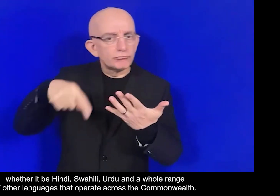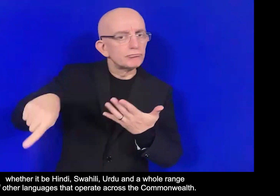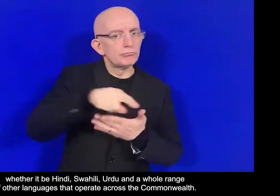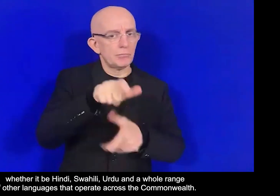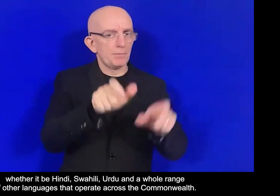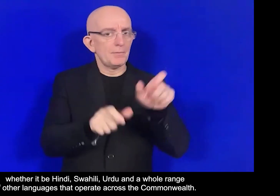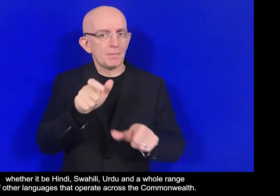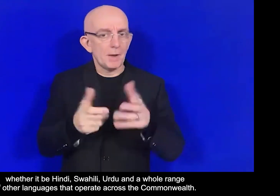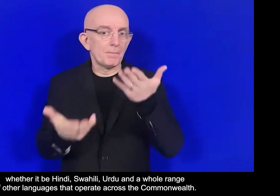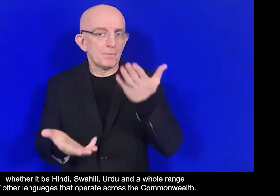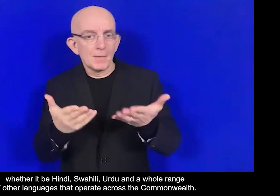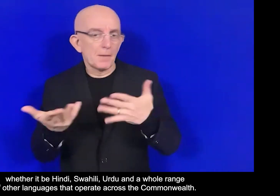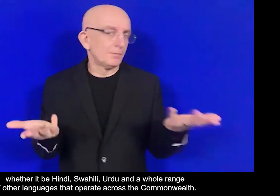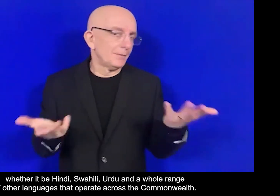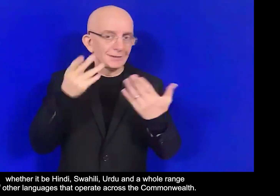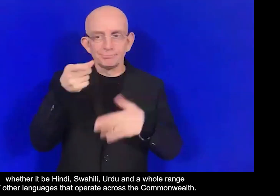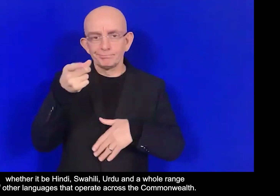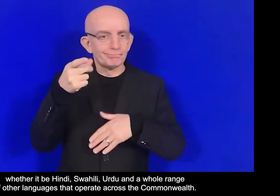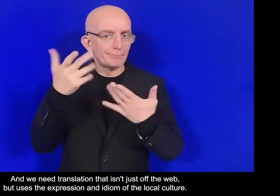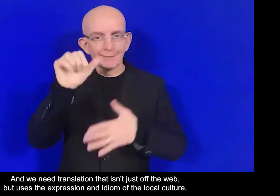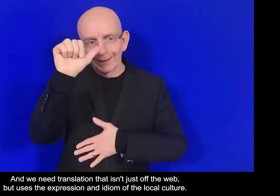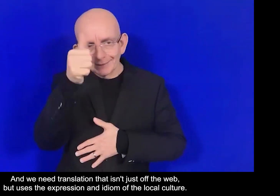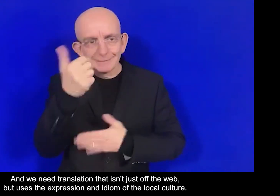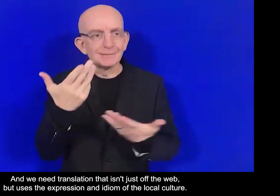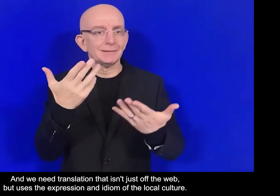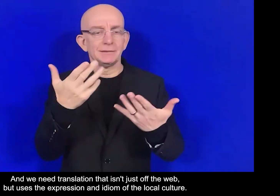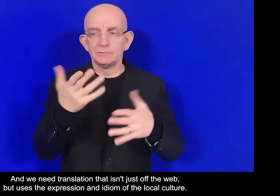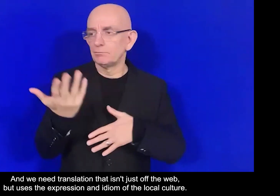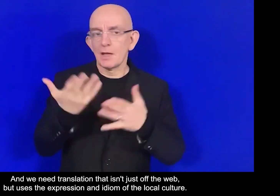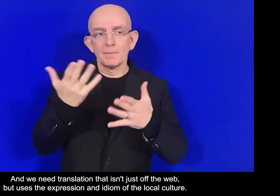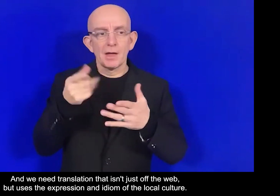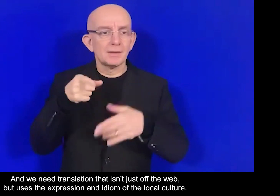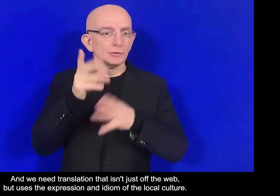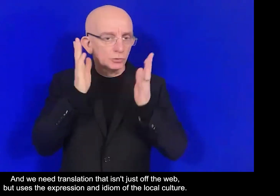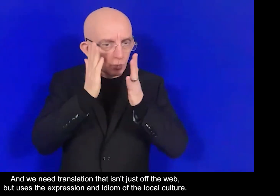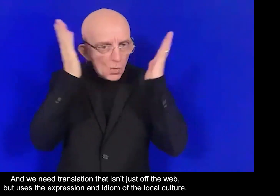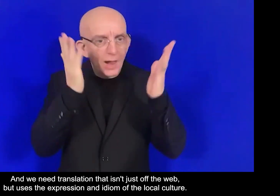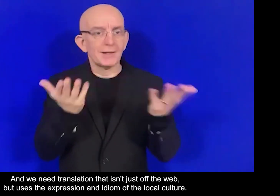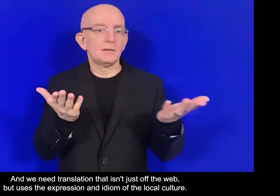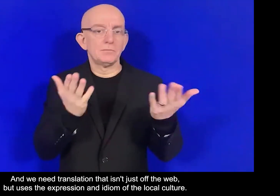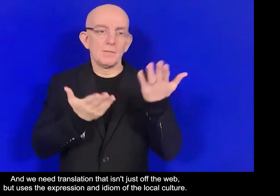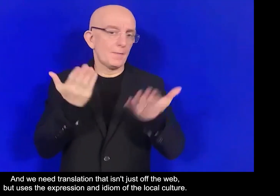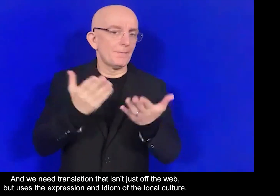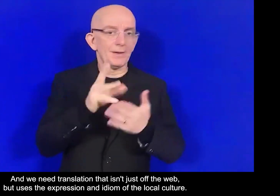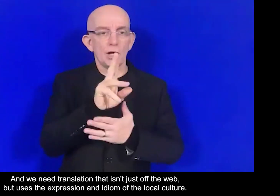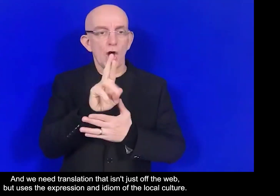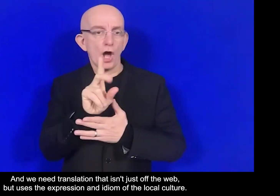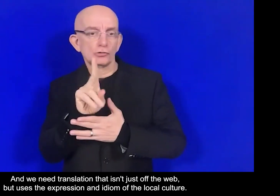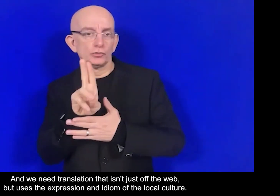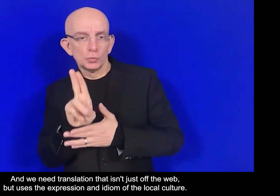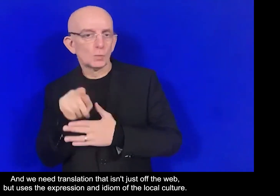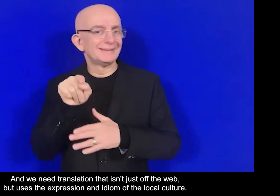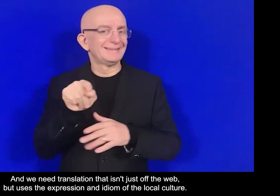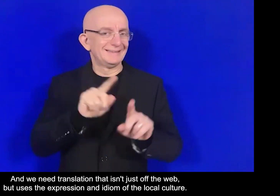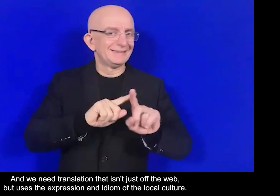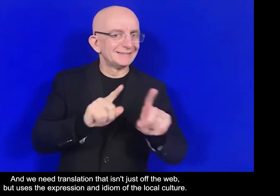of other languages that operate across the Commonwealth. And we need translation that isn't just off the web,